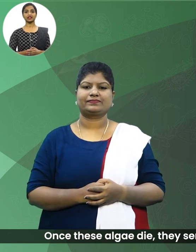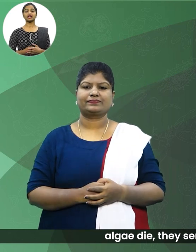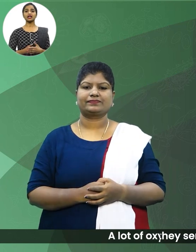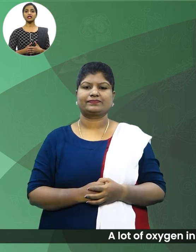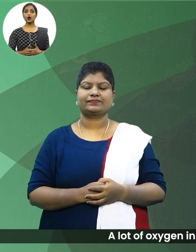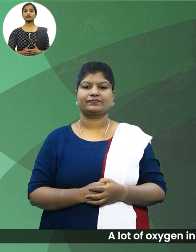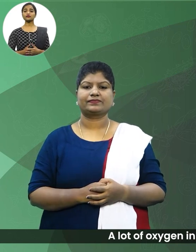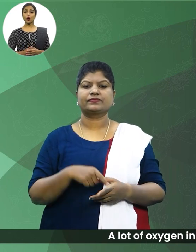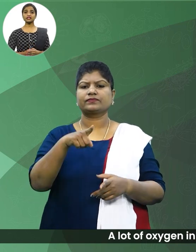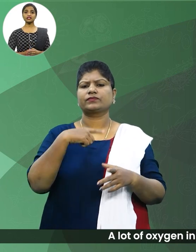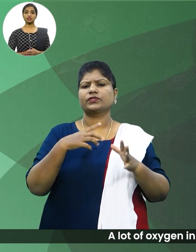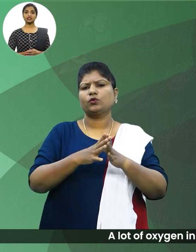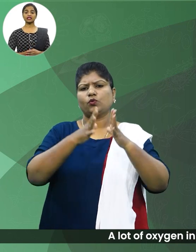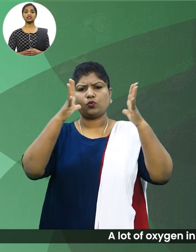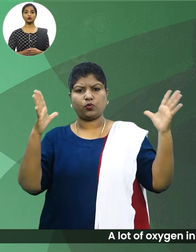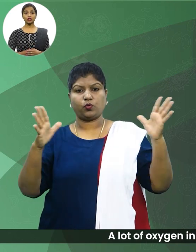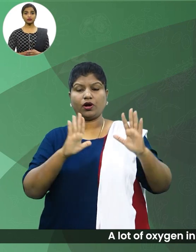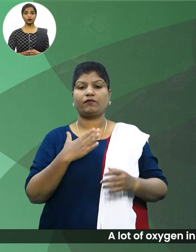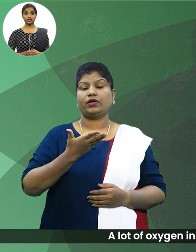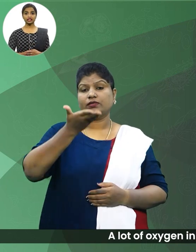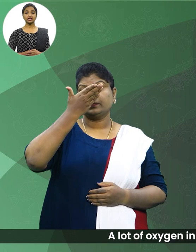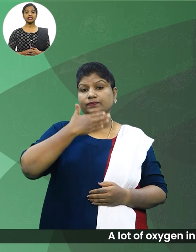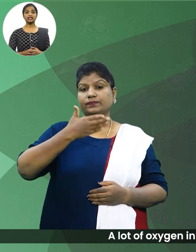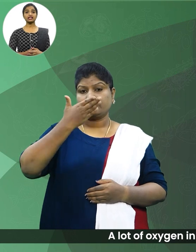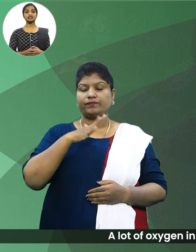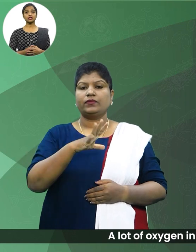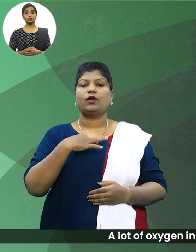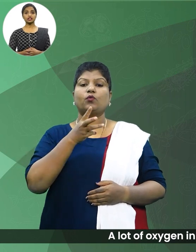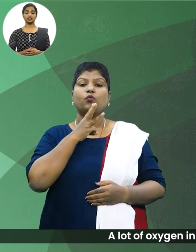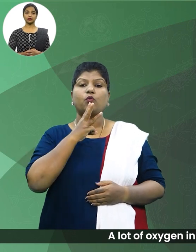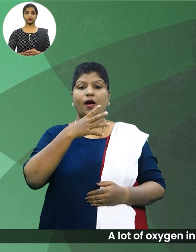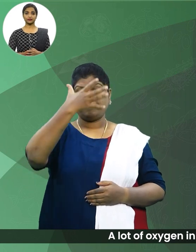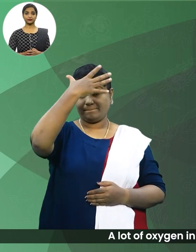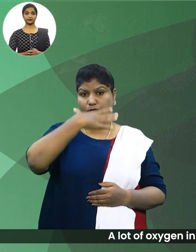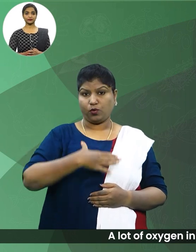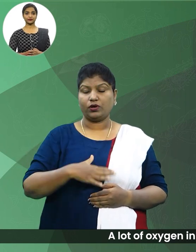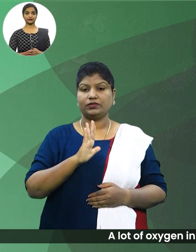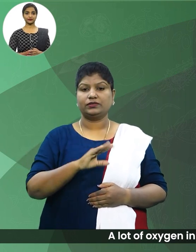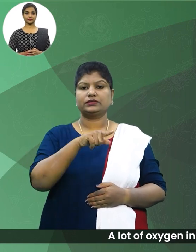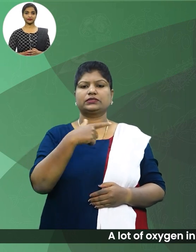A lot of oxygen in the water body gets used up.